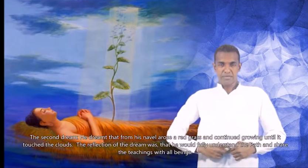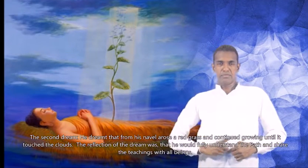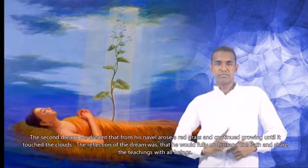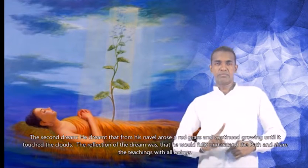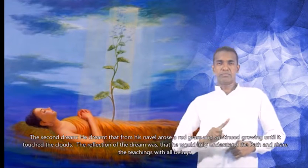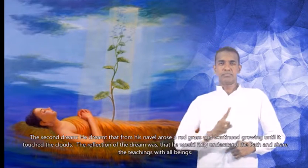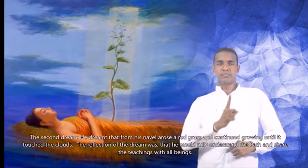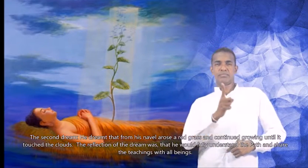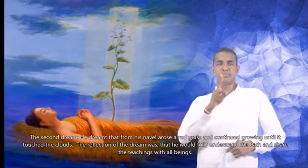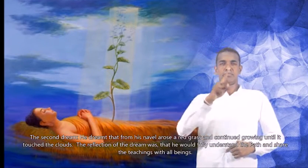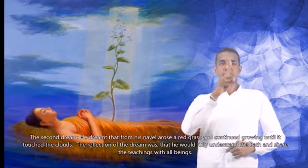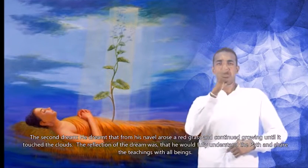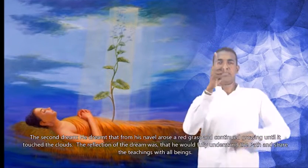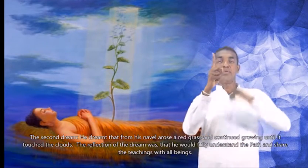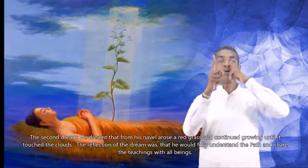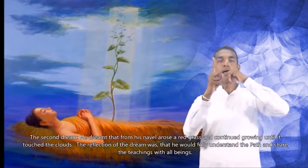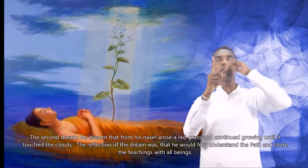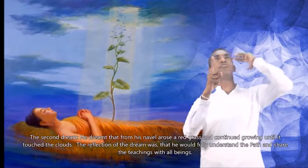the teaching with all beings.